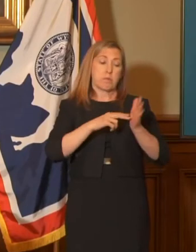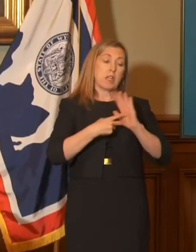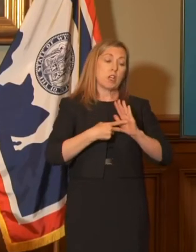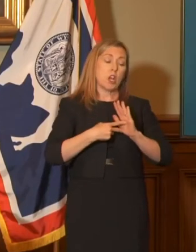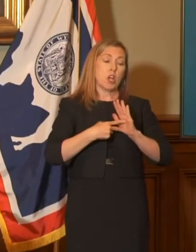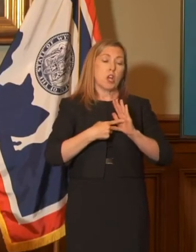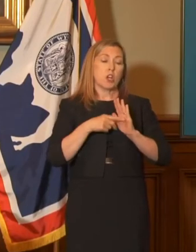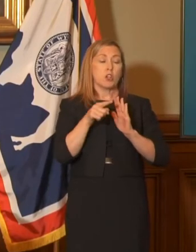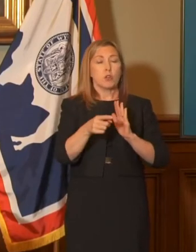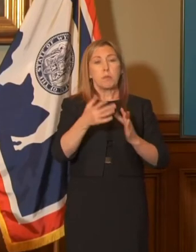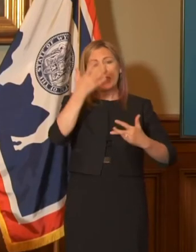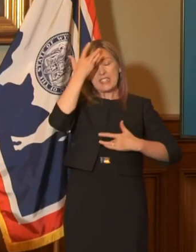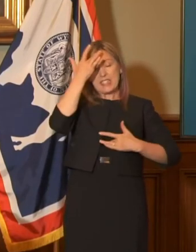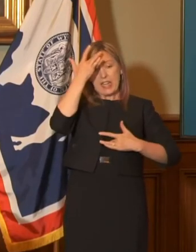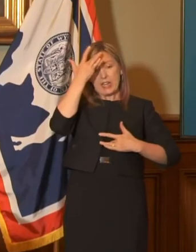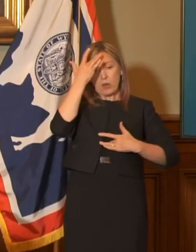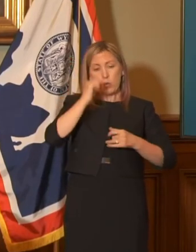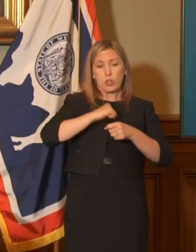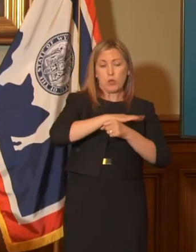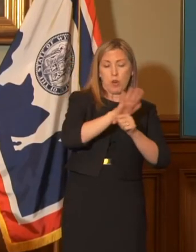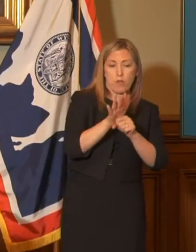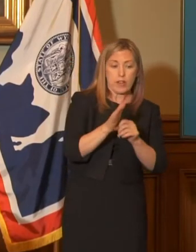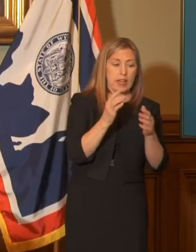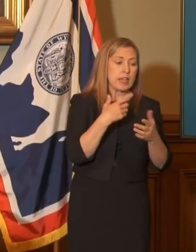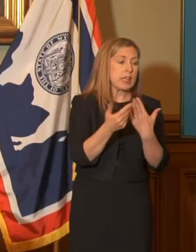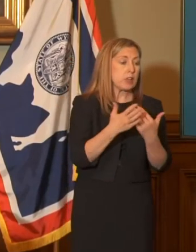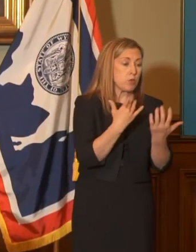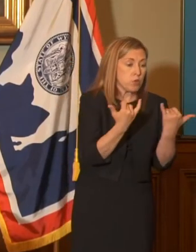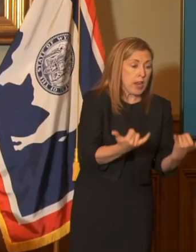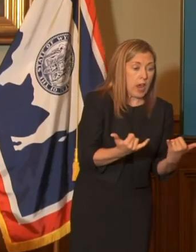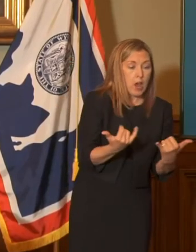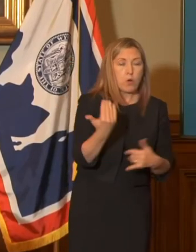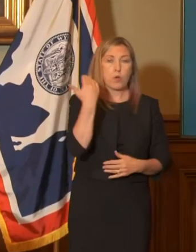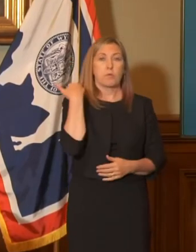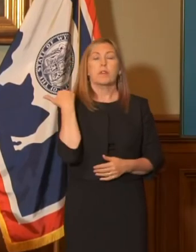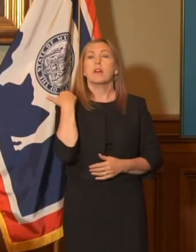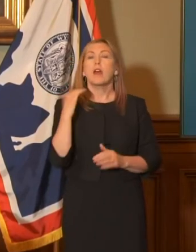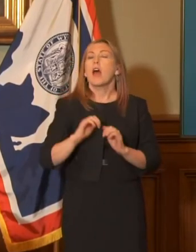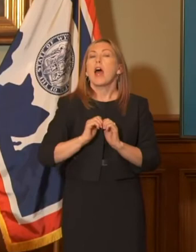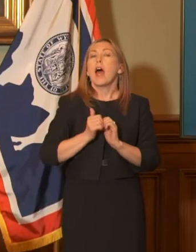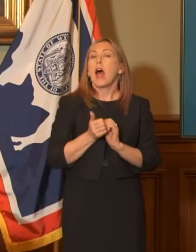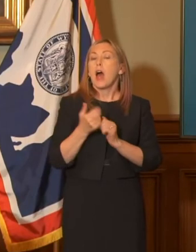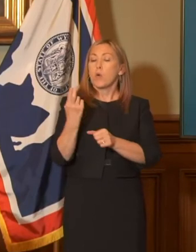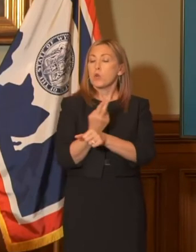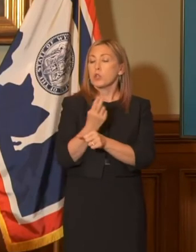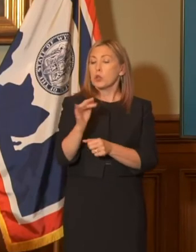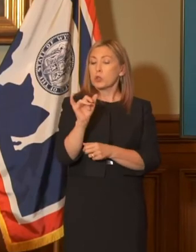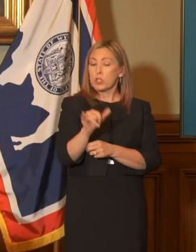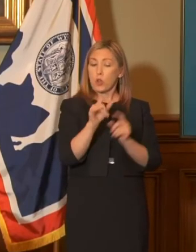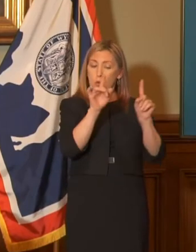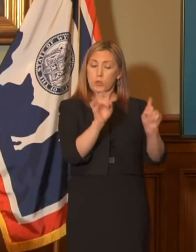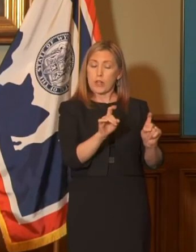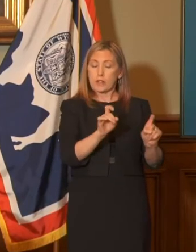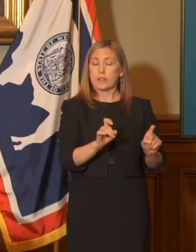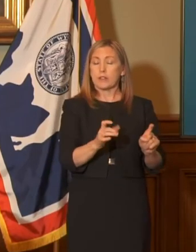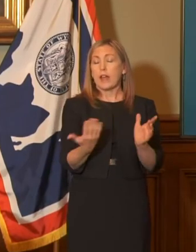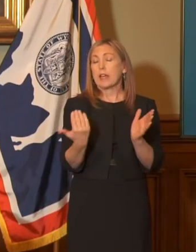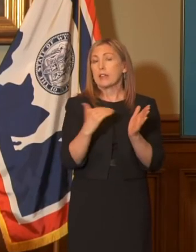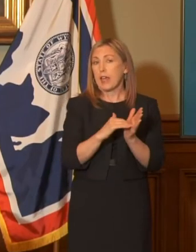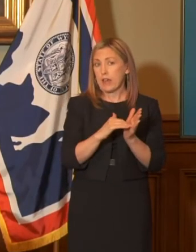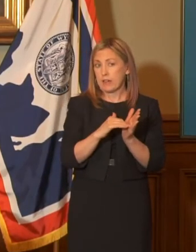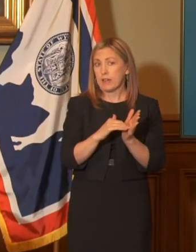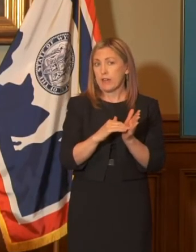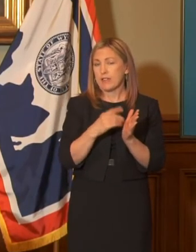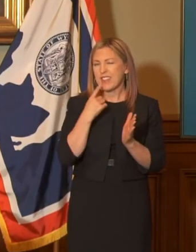with the coronavirus either now or in a previous time. So how we're using them, again, as I mentioned